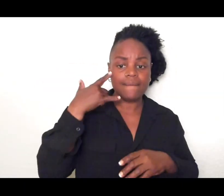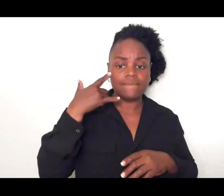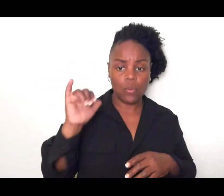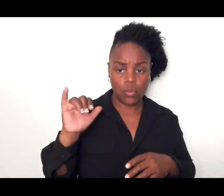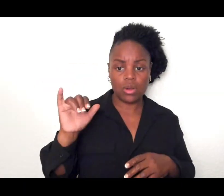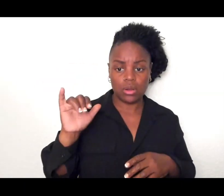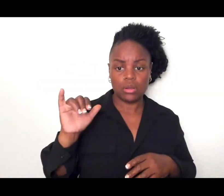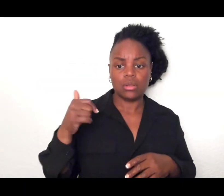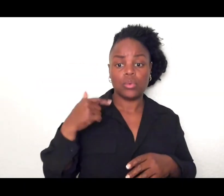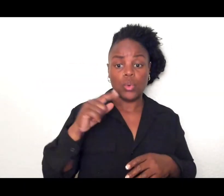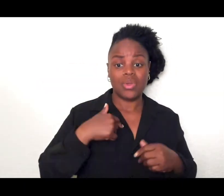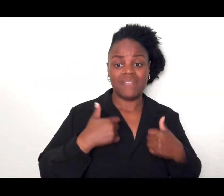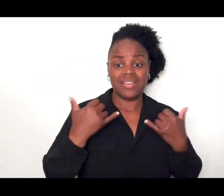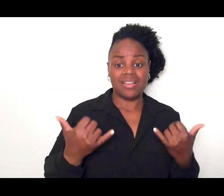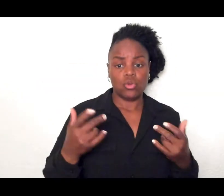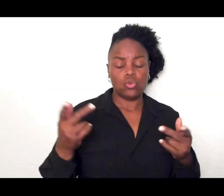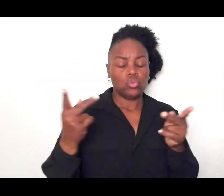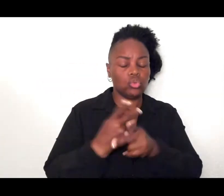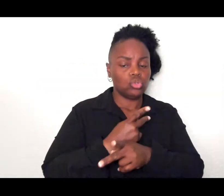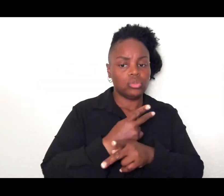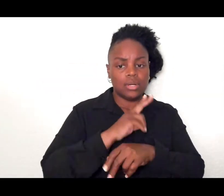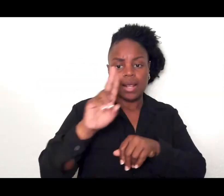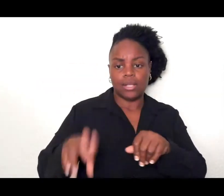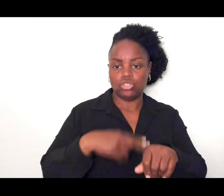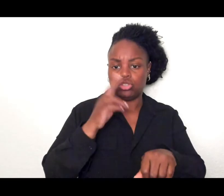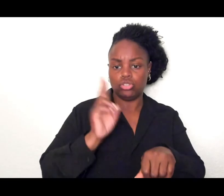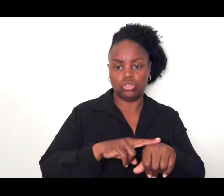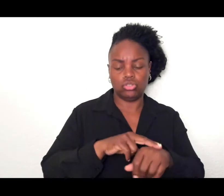Will we have the courage